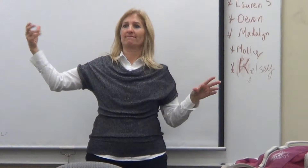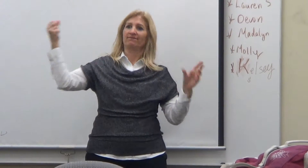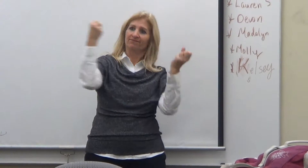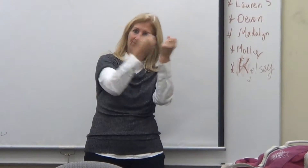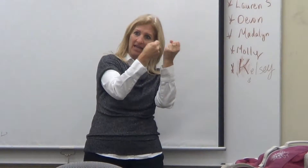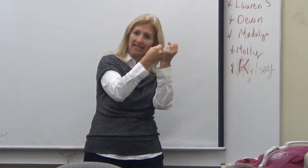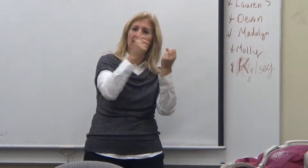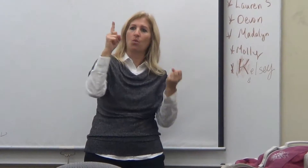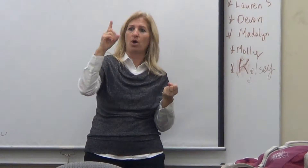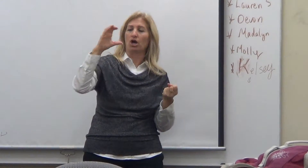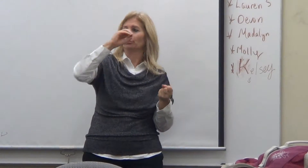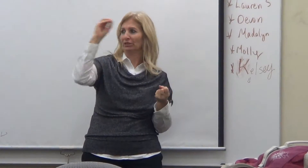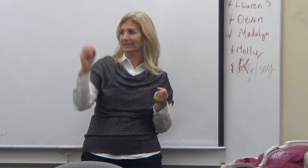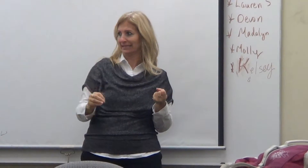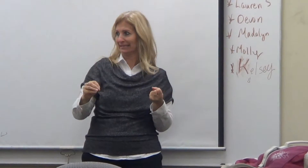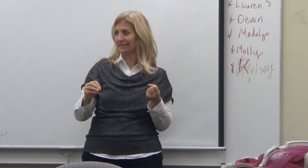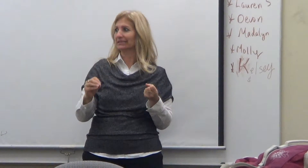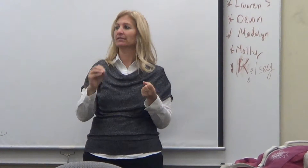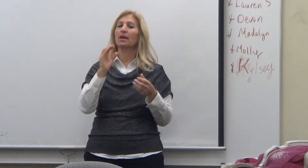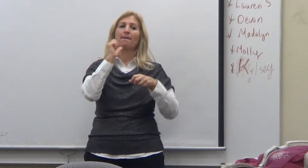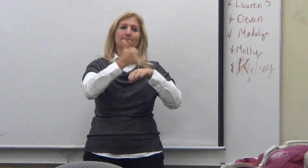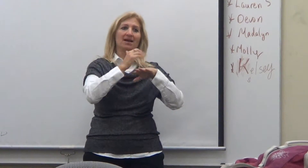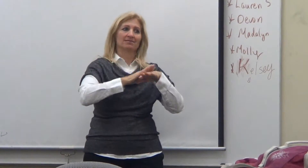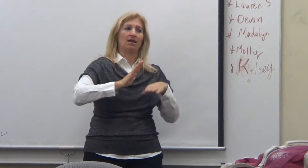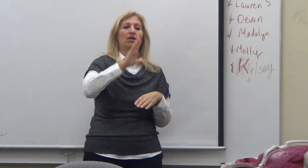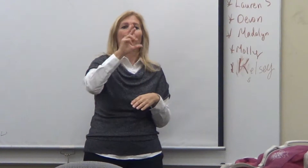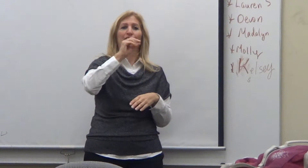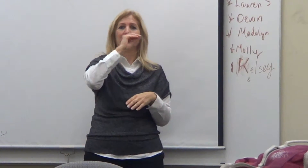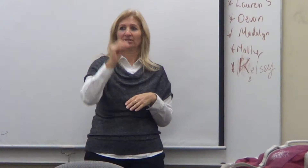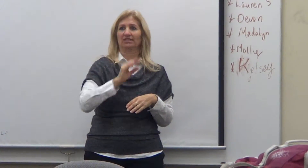So let's say that HUD finances or owns a building.